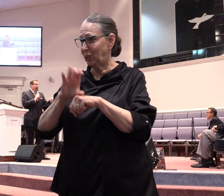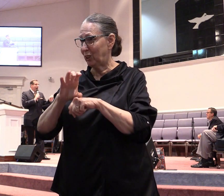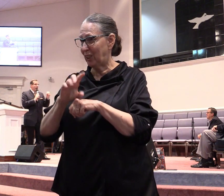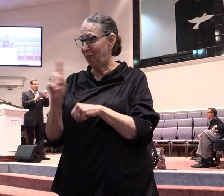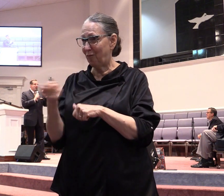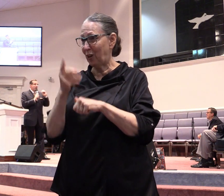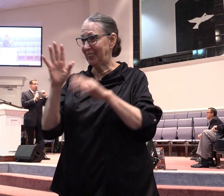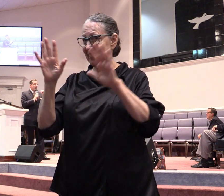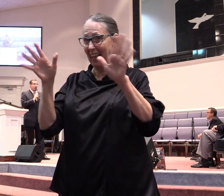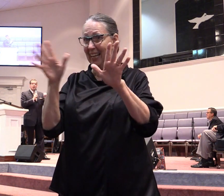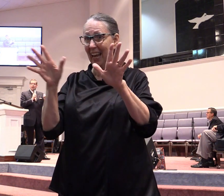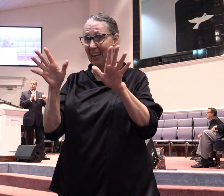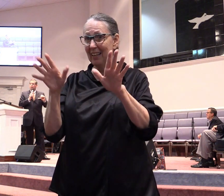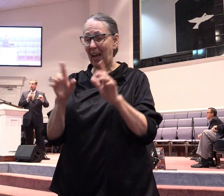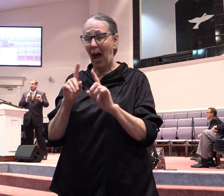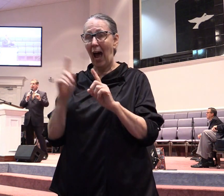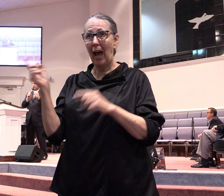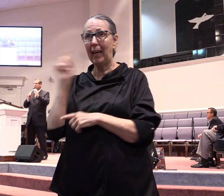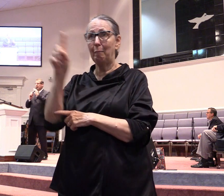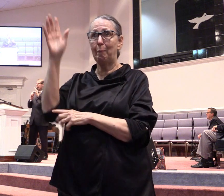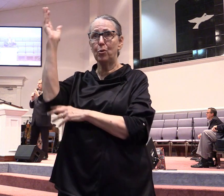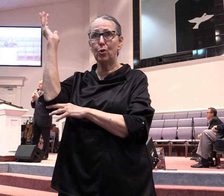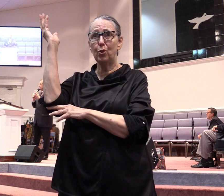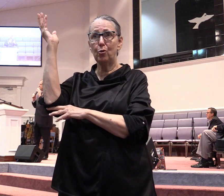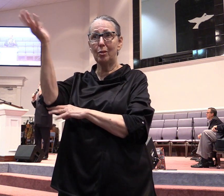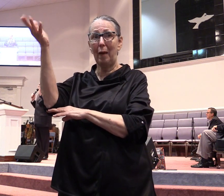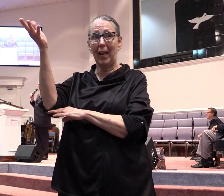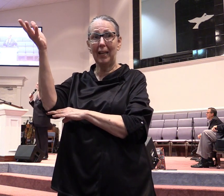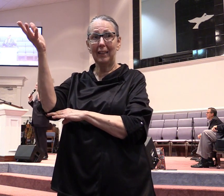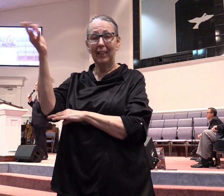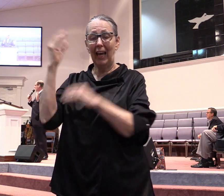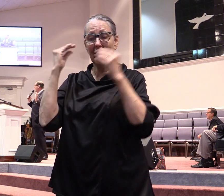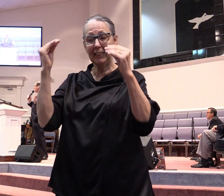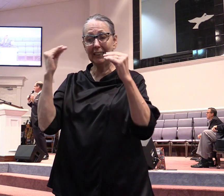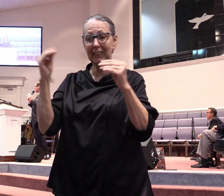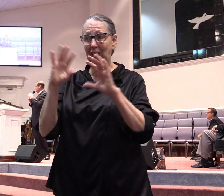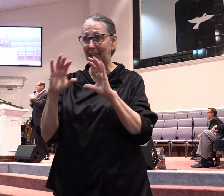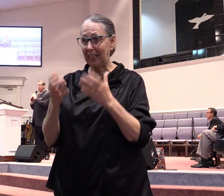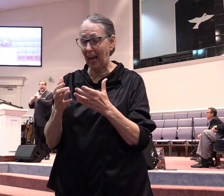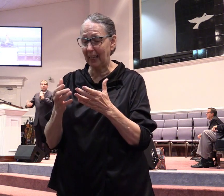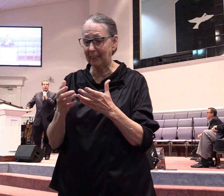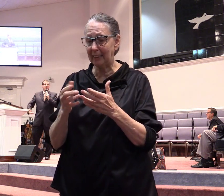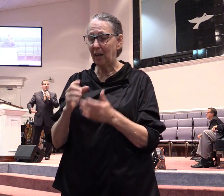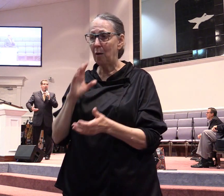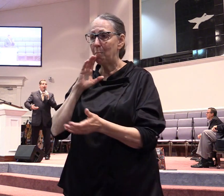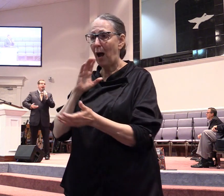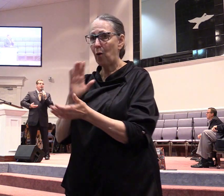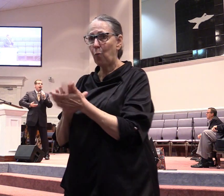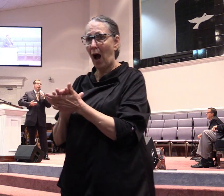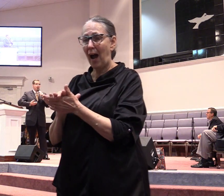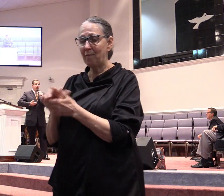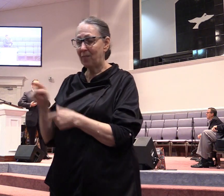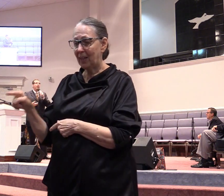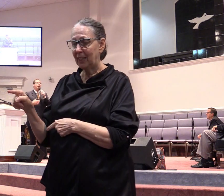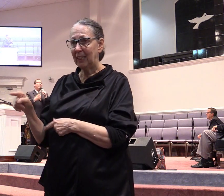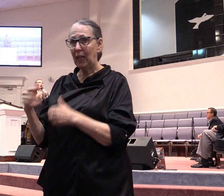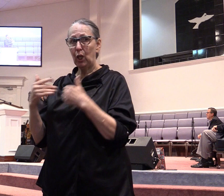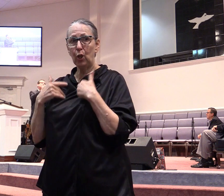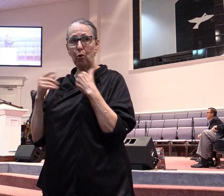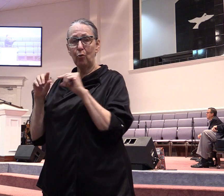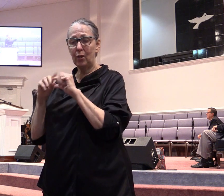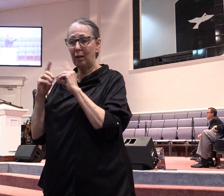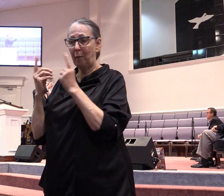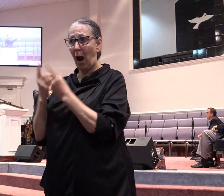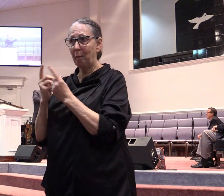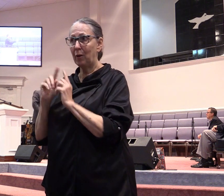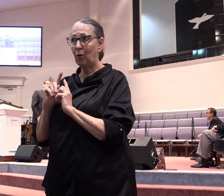Sunday, I went to preach that morning, and I got up to teach the class as my wife picked up our entire youth department in her